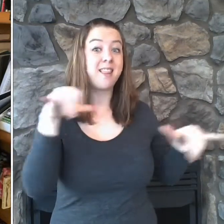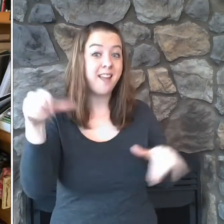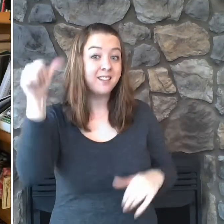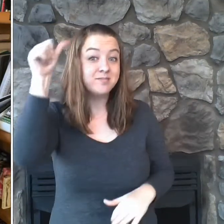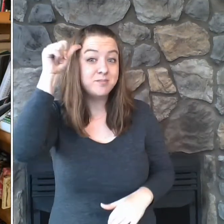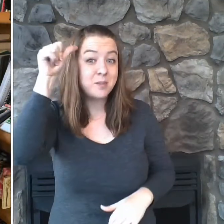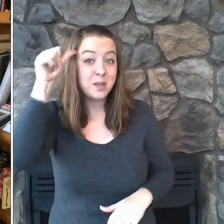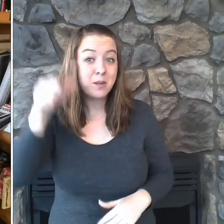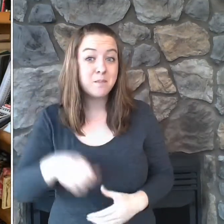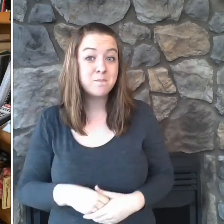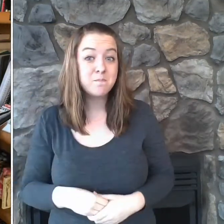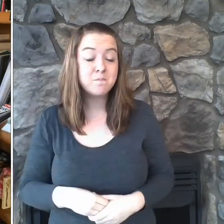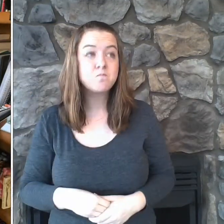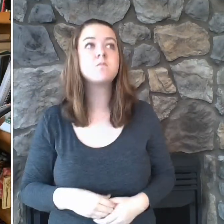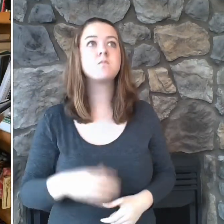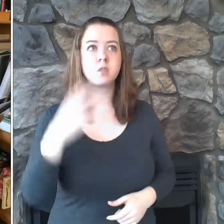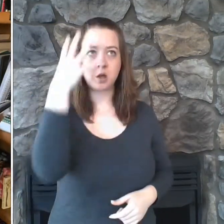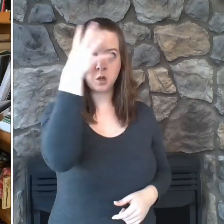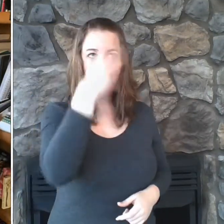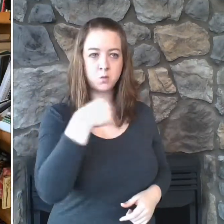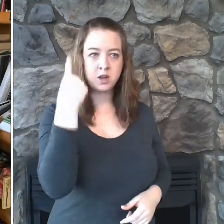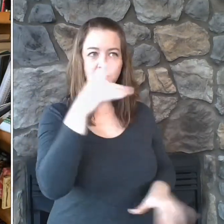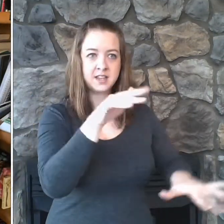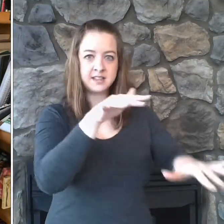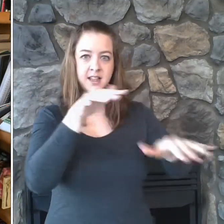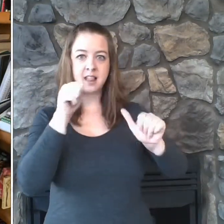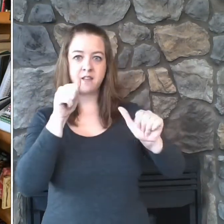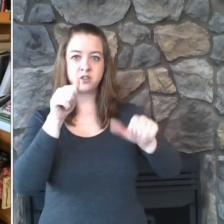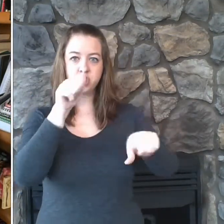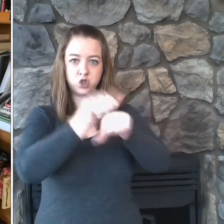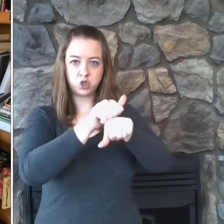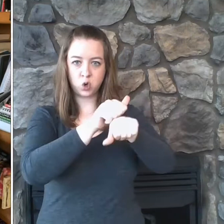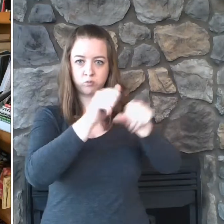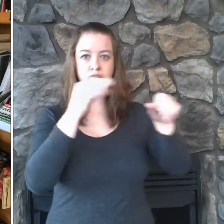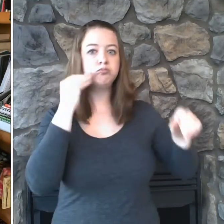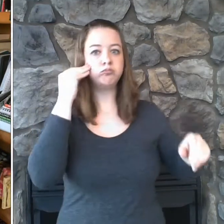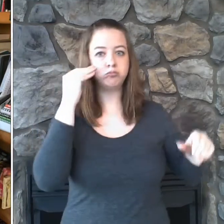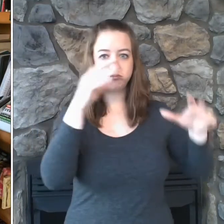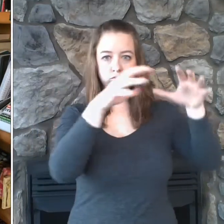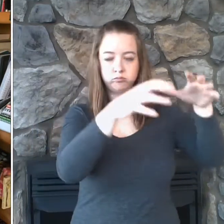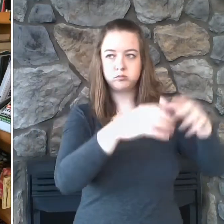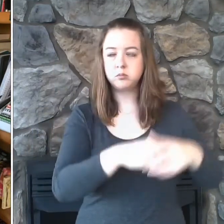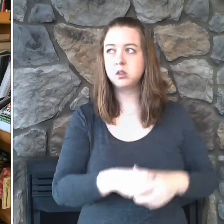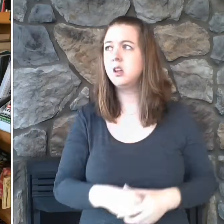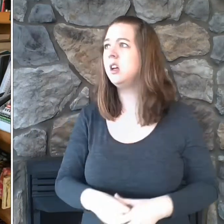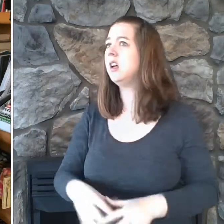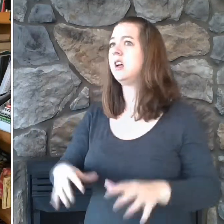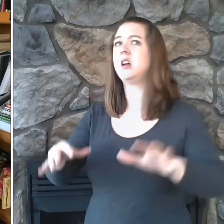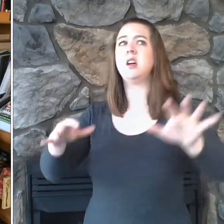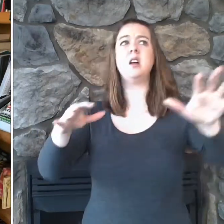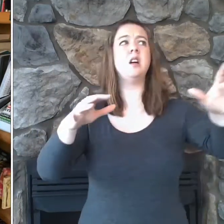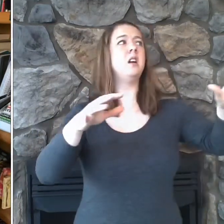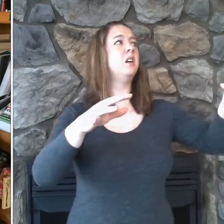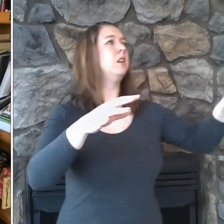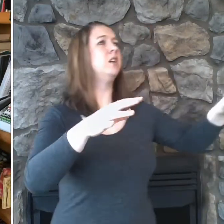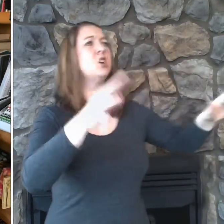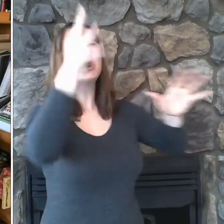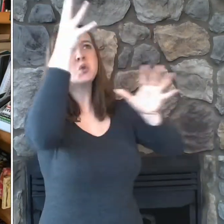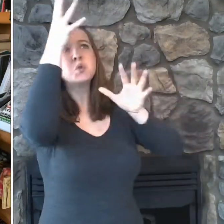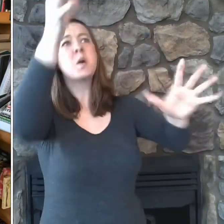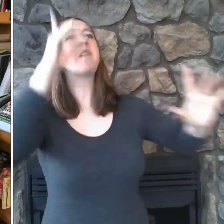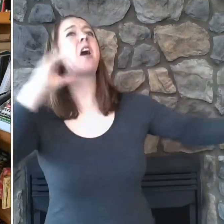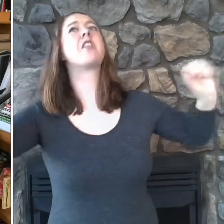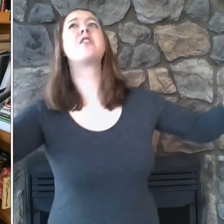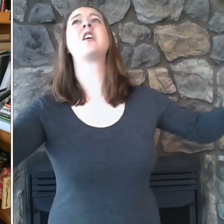Mankamek. Pretty Face stepped out of the stone wigwam. "Grandfather Thunder," she cried out, "please